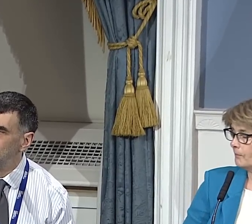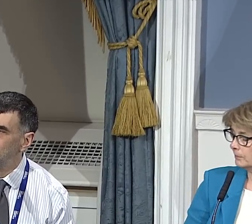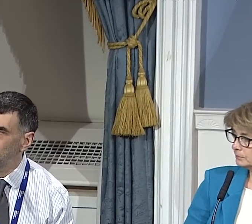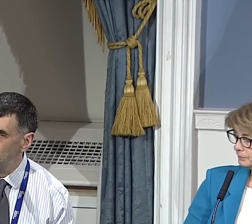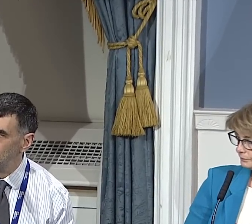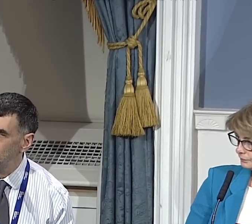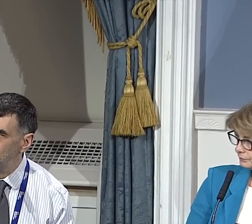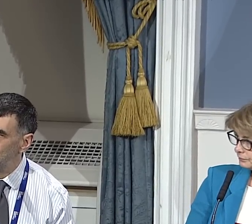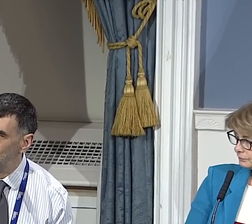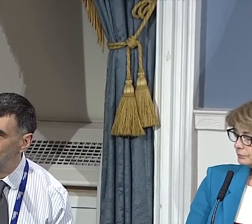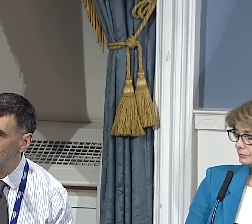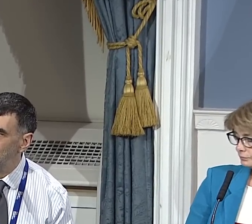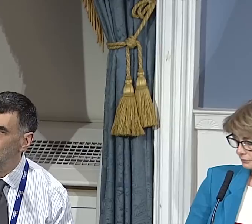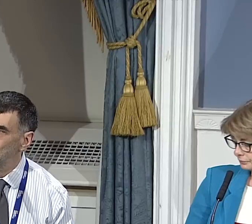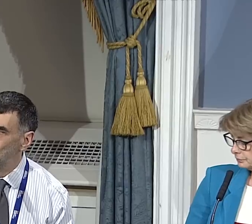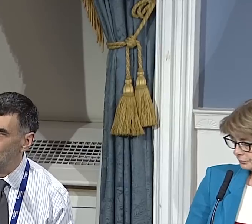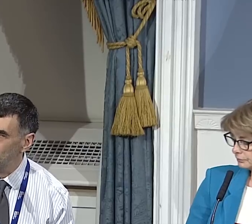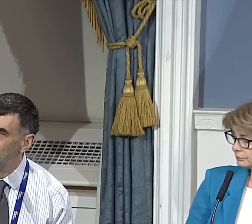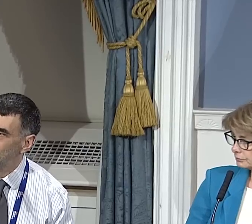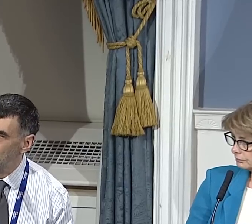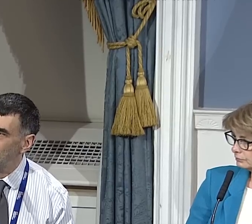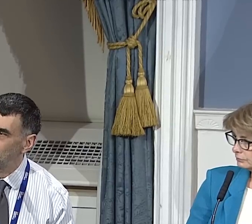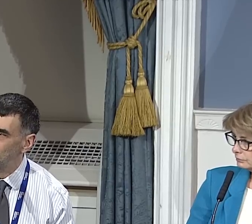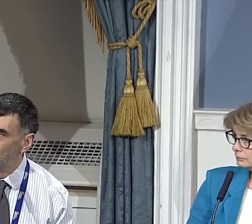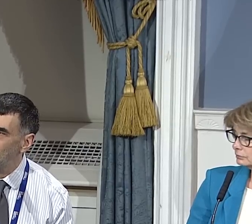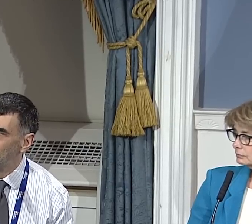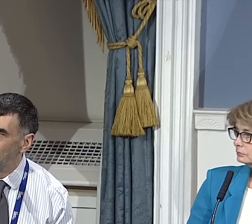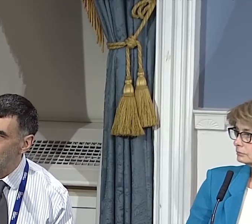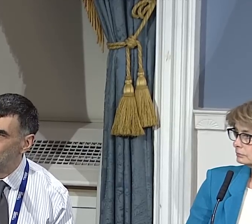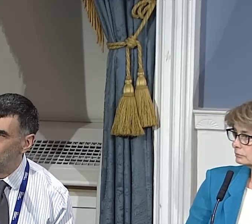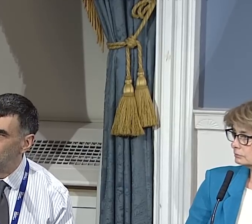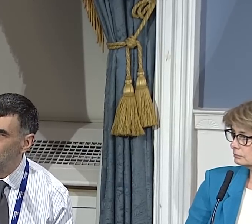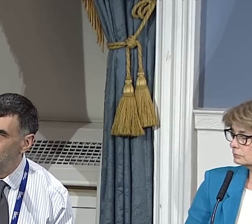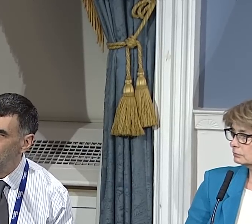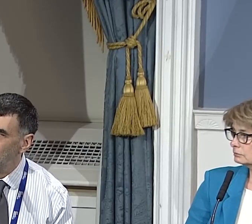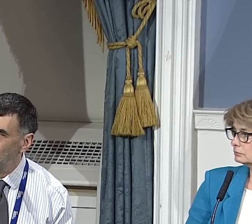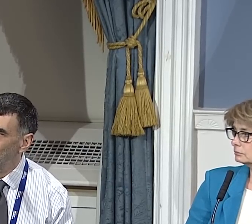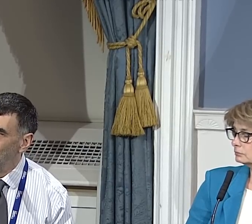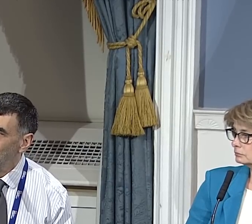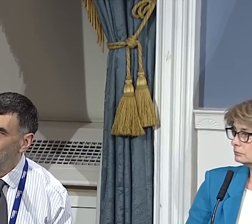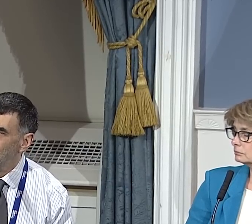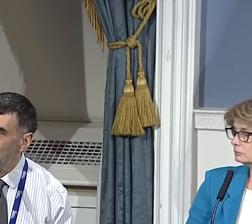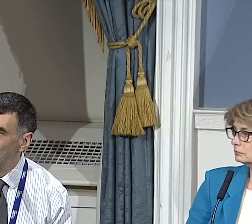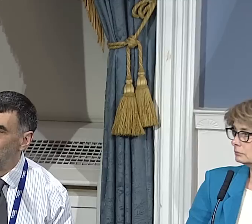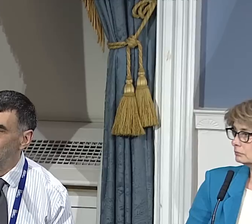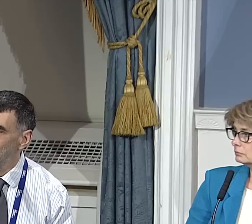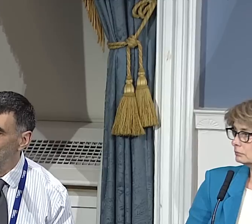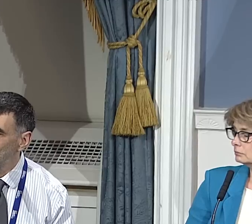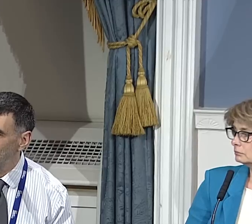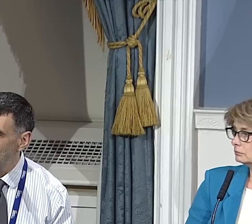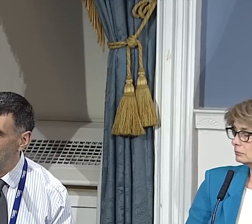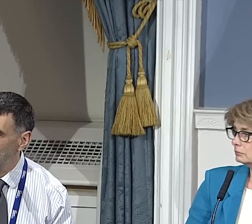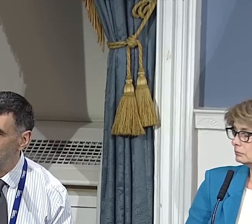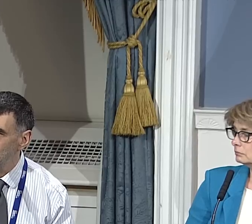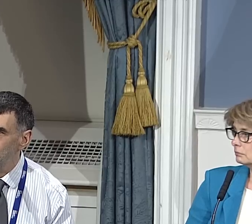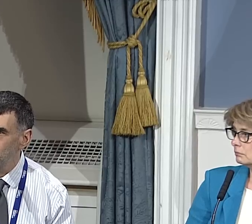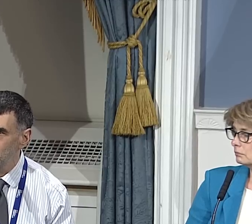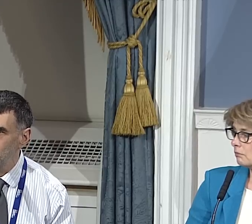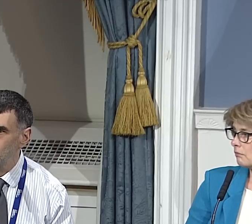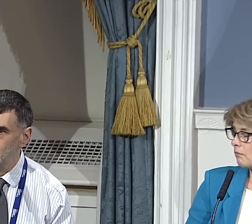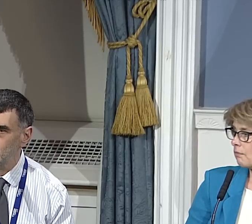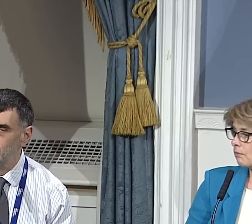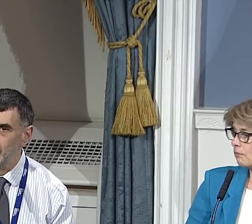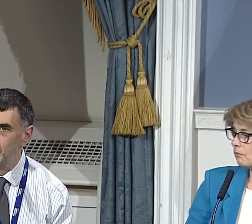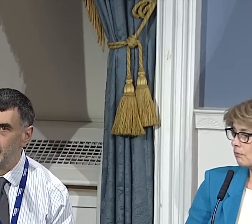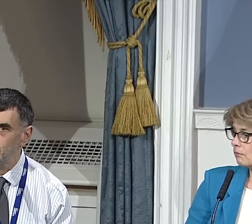actually need ventilators, you get 20 times 5,000. We have a huge amount of